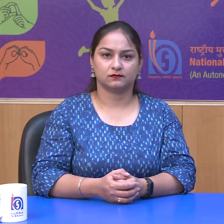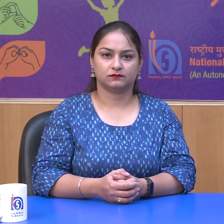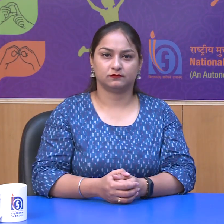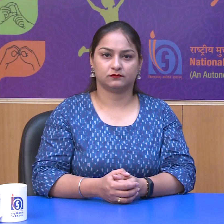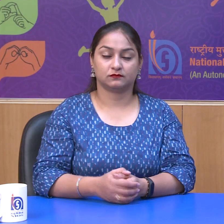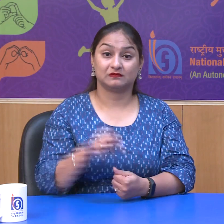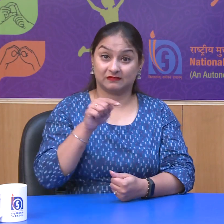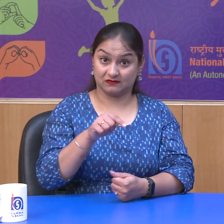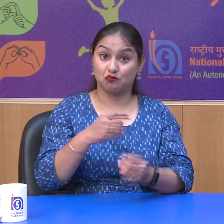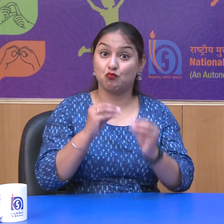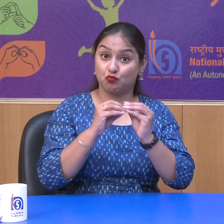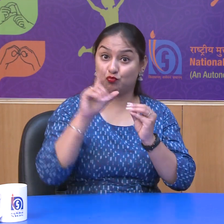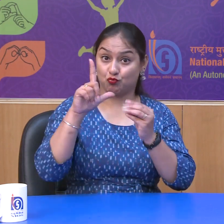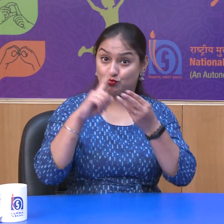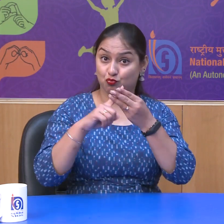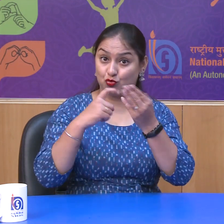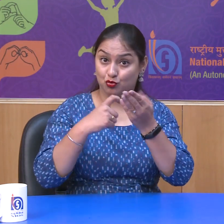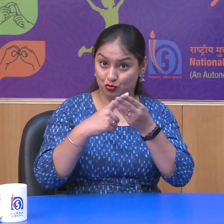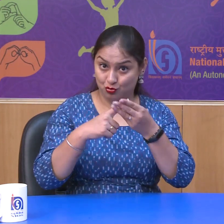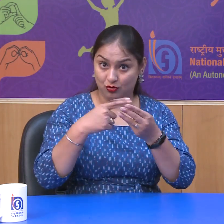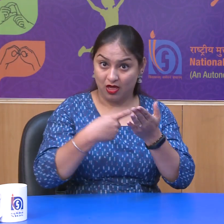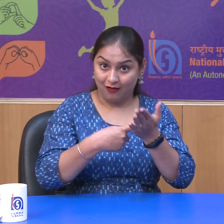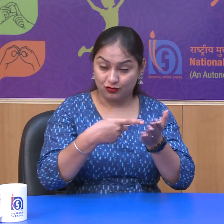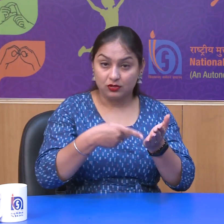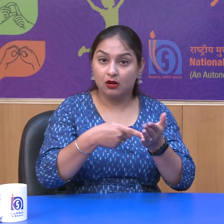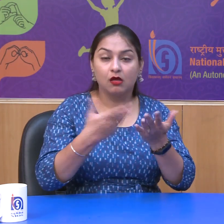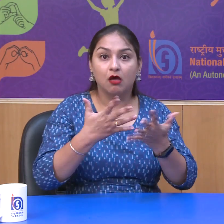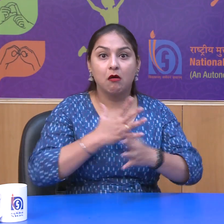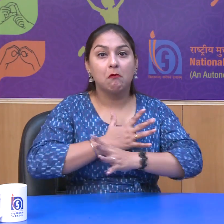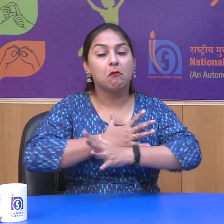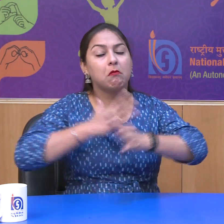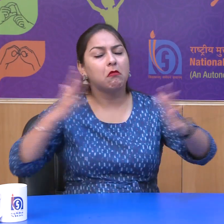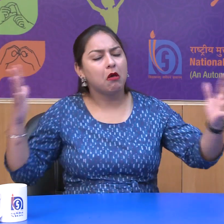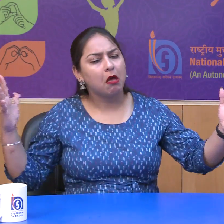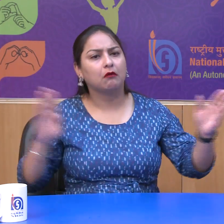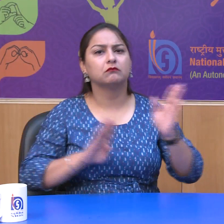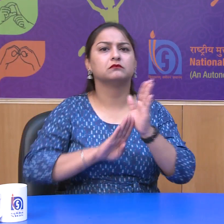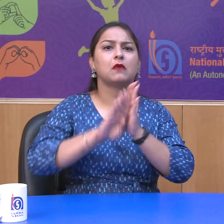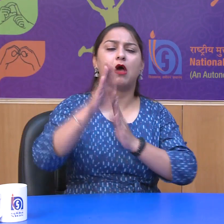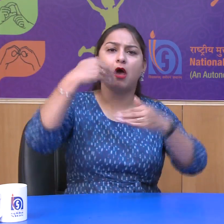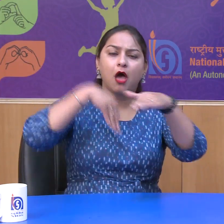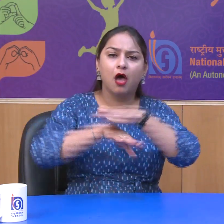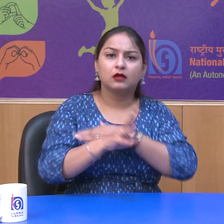The Blue Revolution refers to big rise in catching of fresh